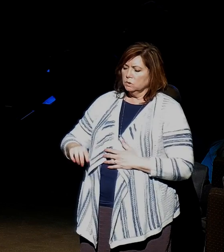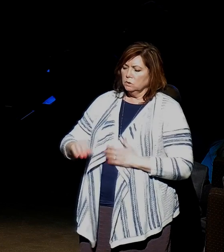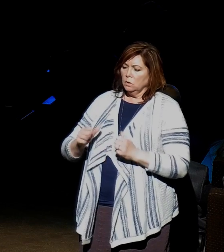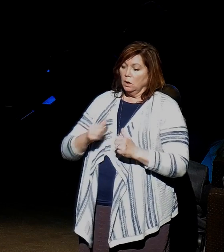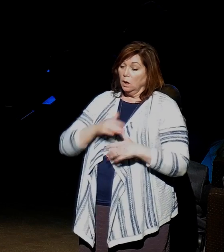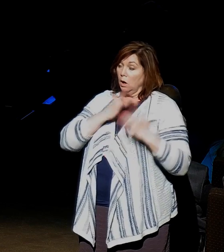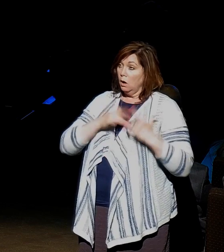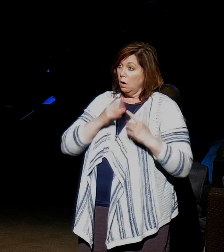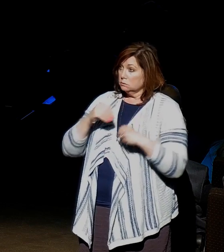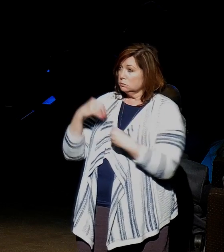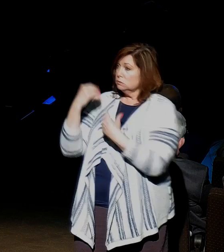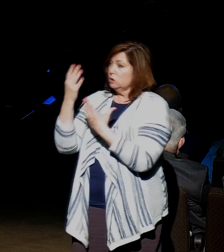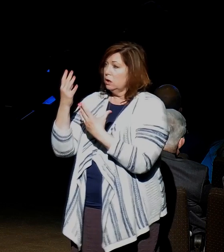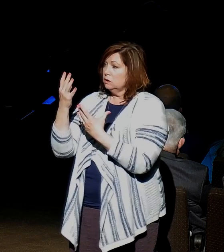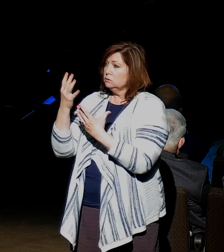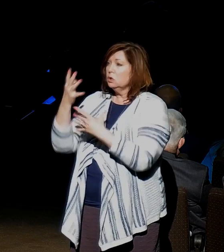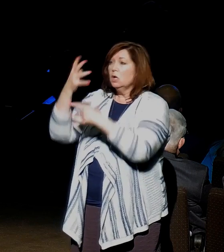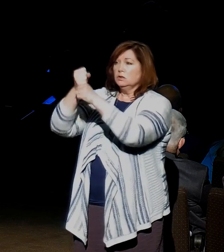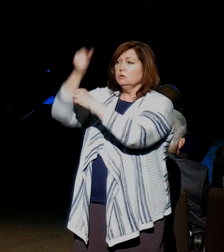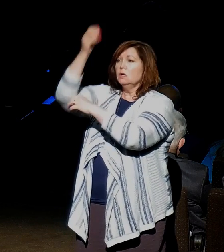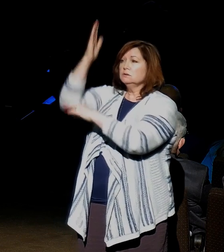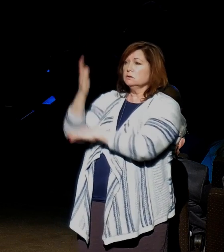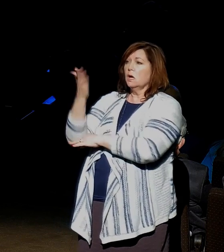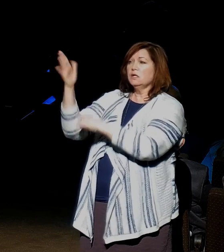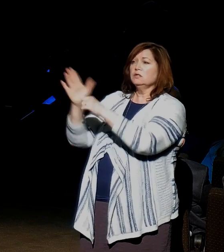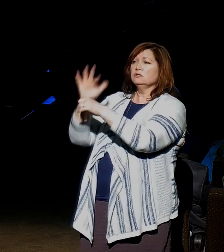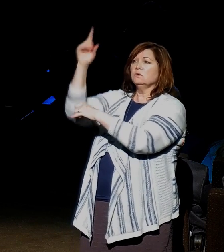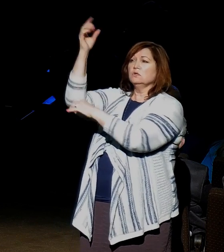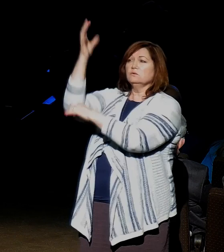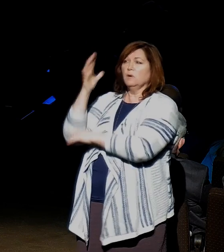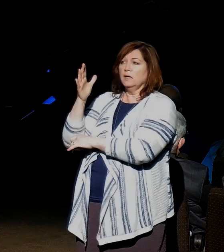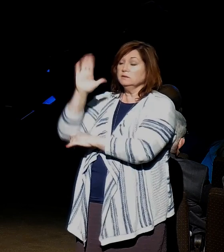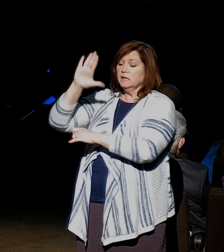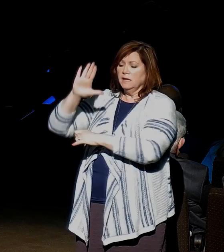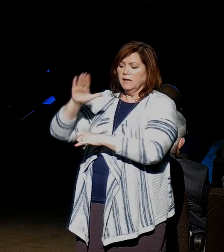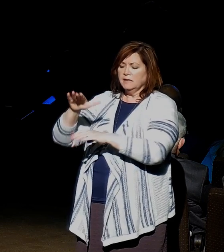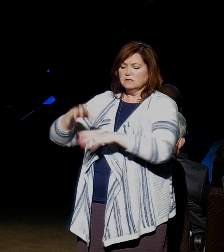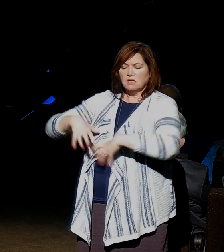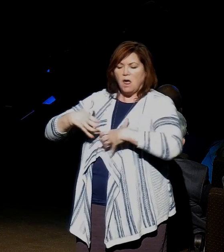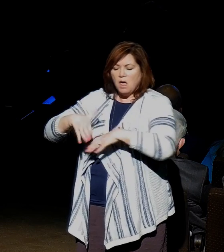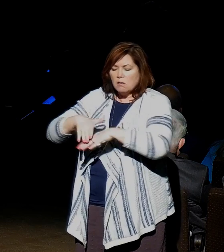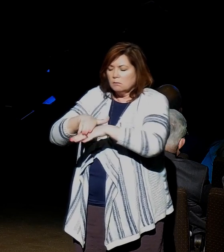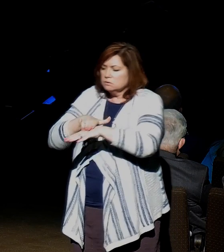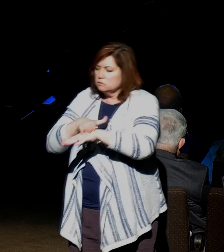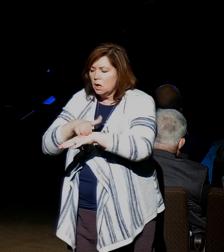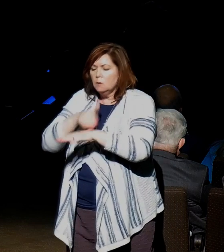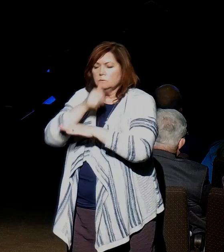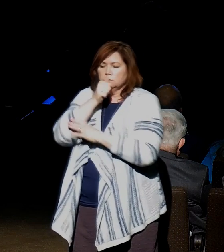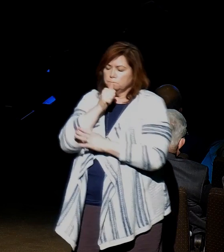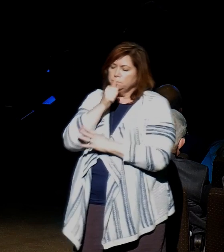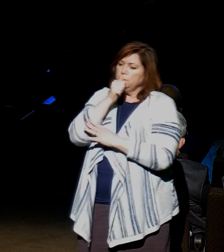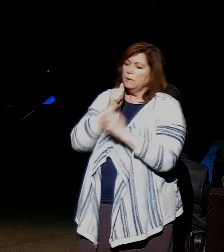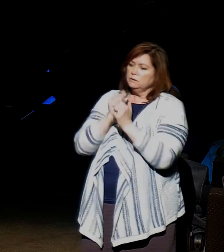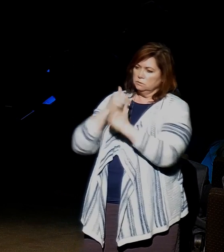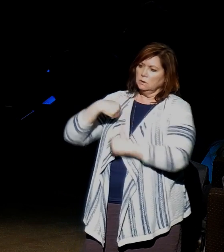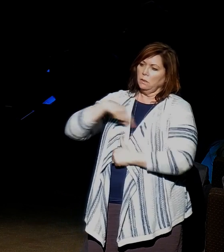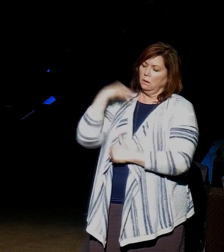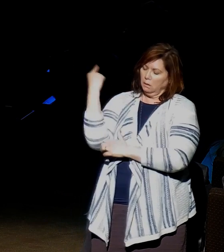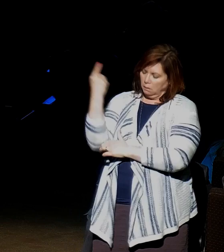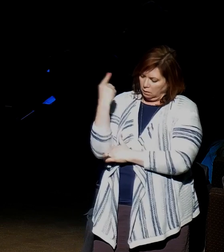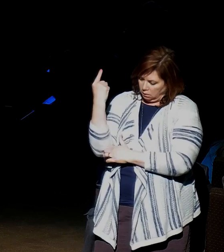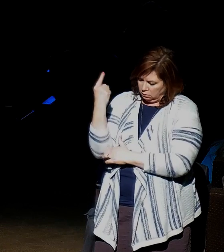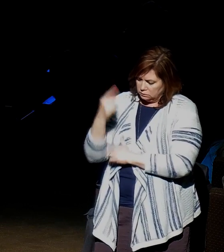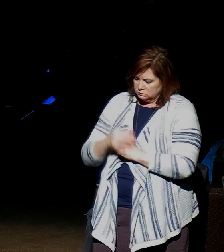for He is gracious and merciful, slow to anger and of great kindness, and repenteth Him of evil, that this